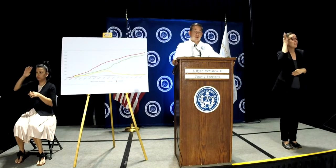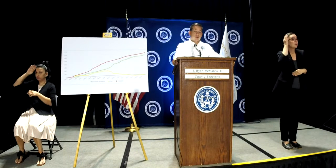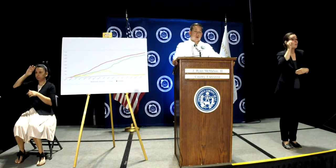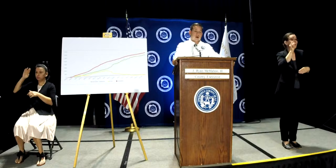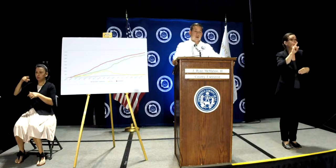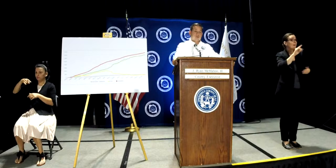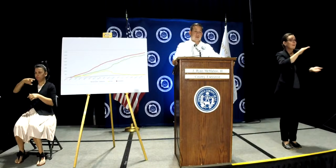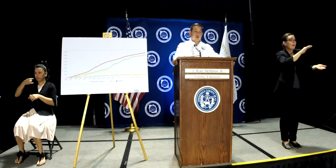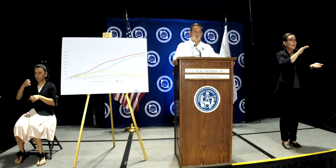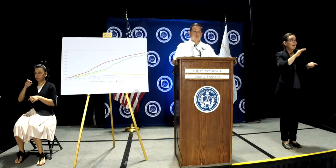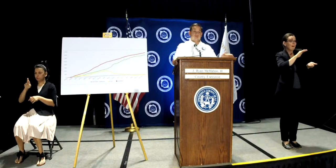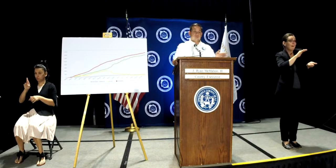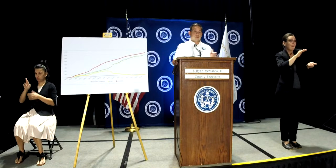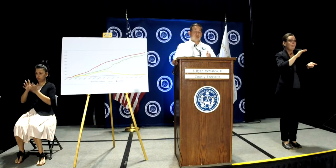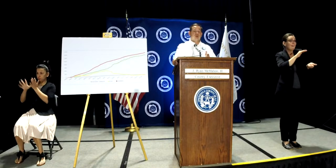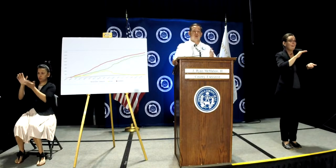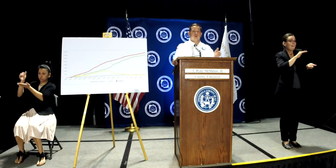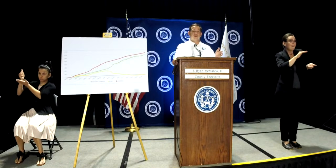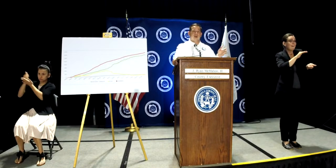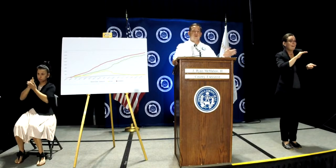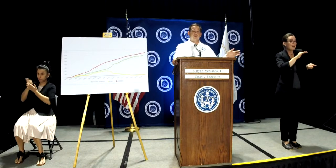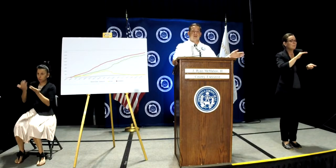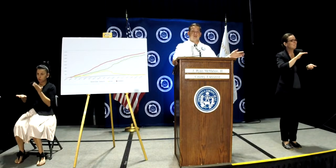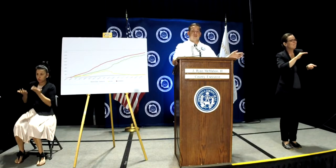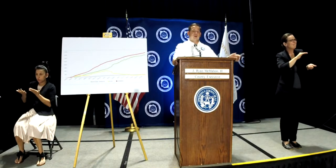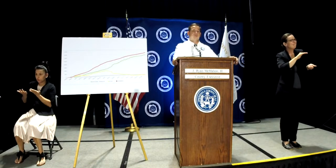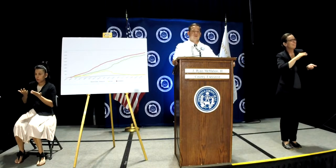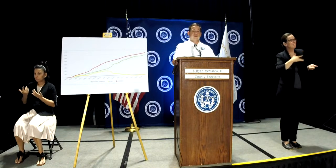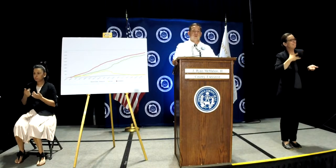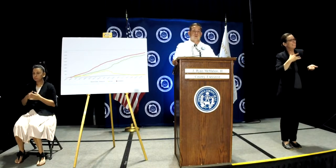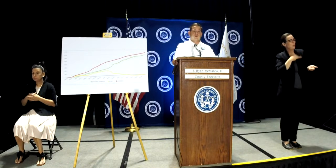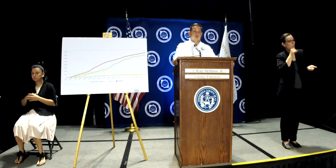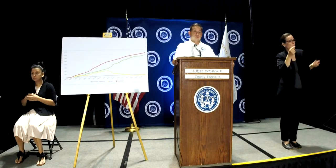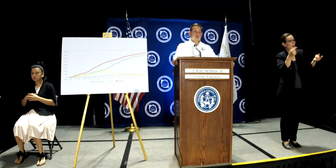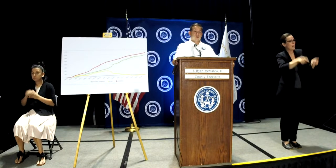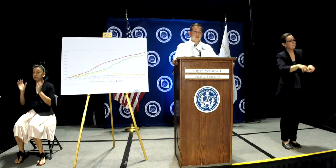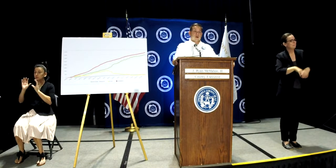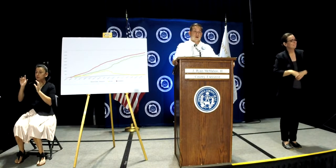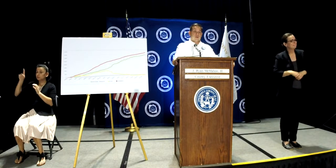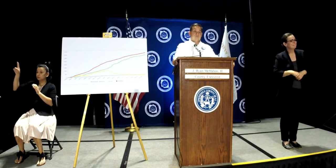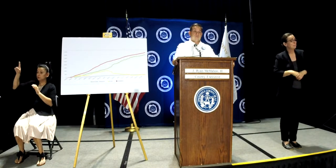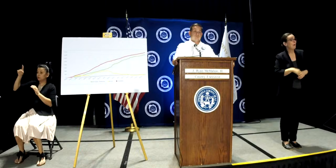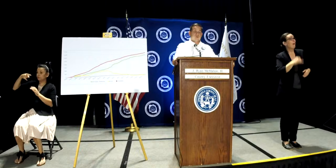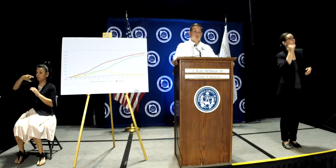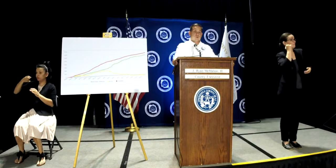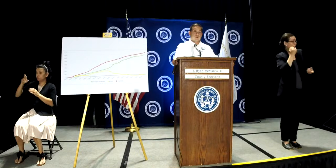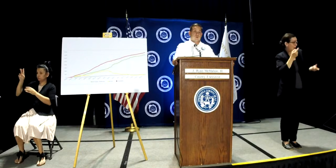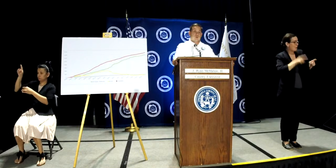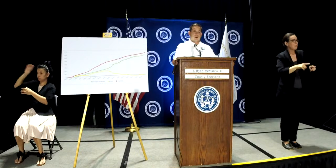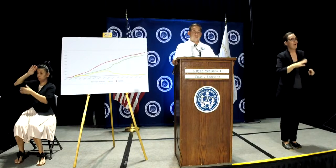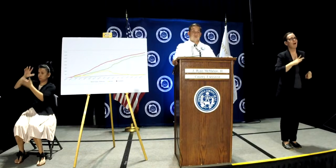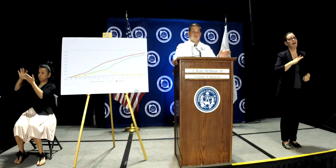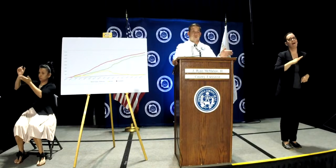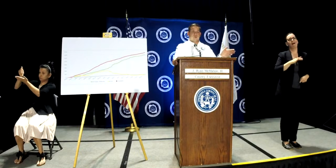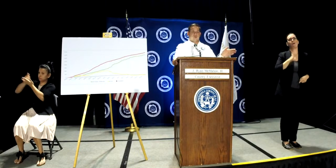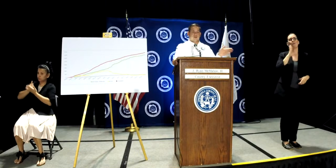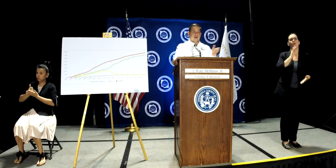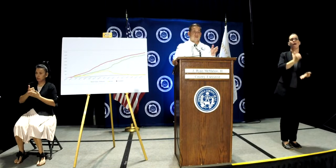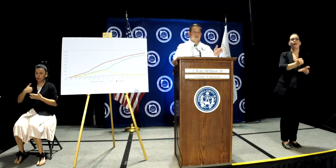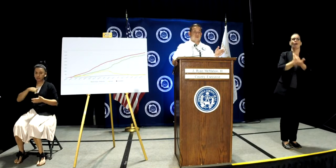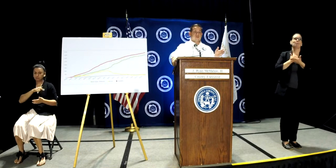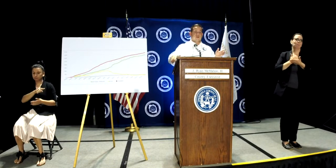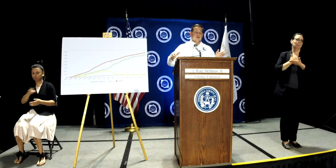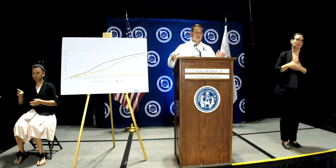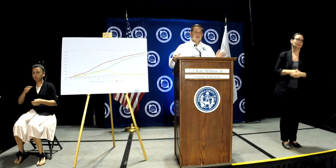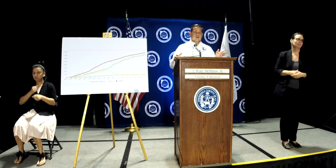soon, that will be good news. That will mean less disruptions to the workforce. So we're asking for an approach that